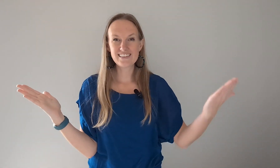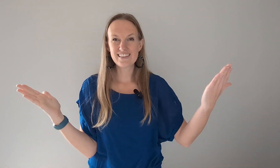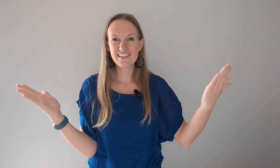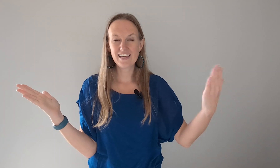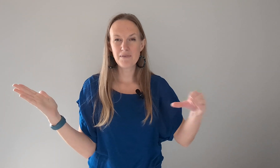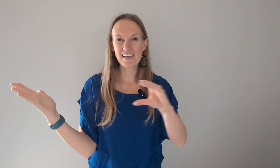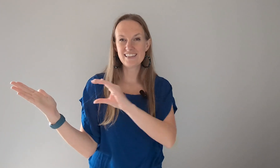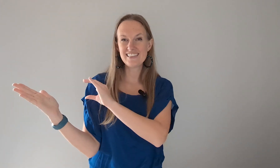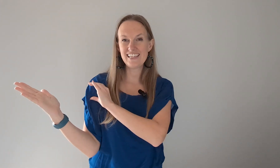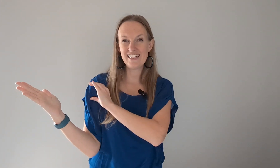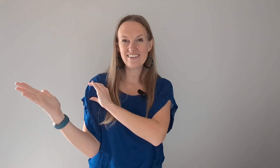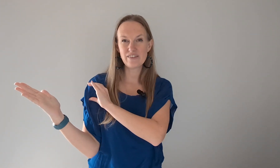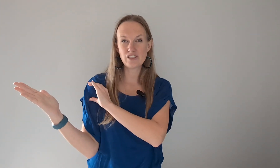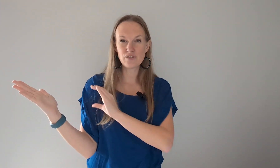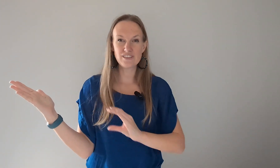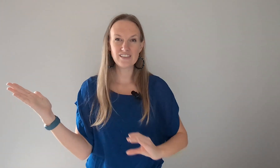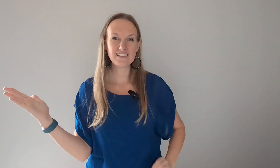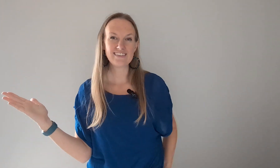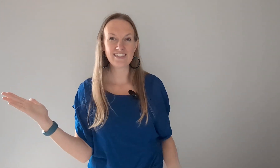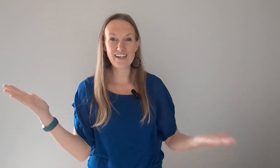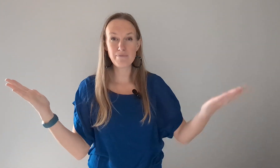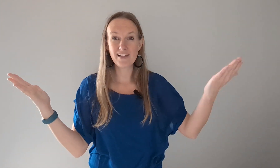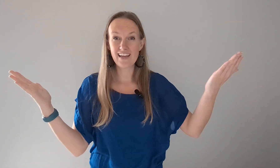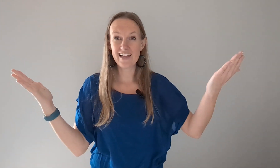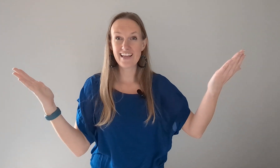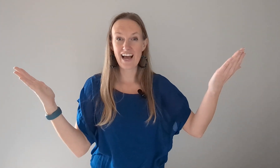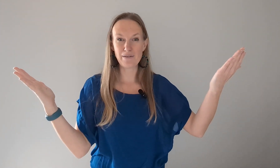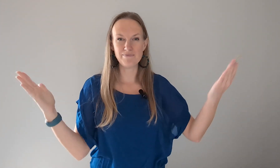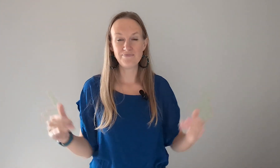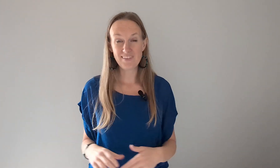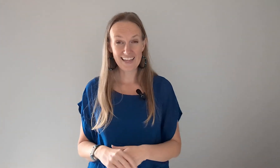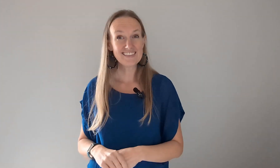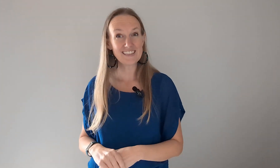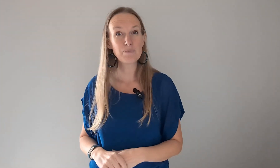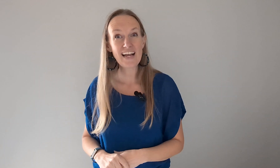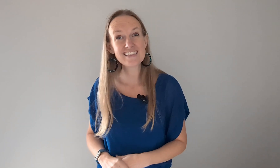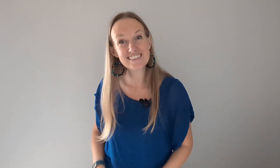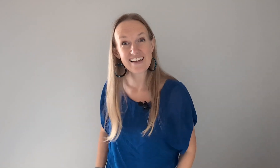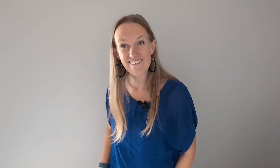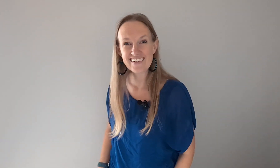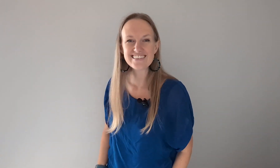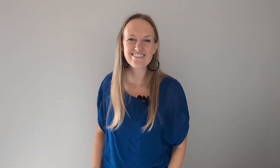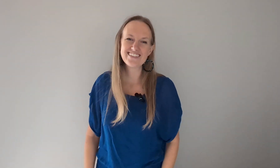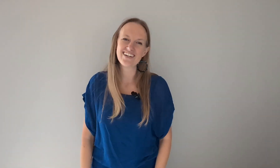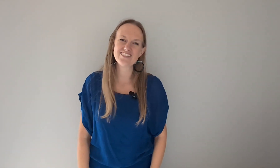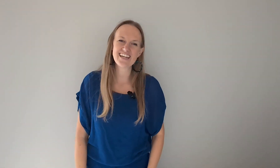Christ. Okay, making a C from your shoulder down to your hip and then up. Okay, so let's practice that chorus a few times